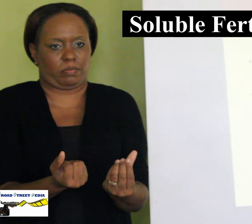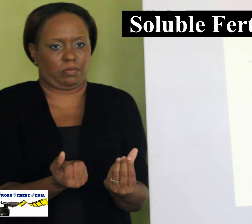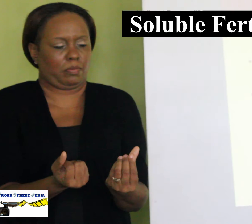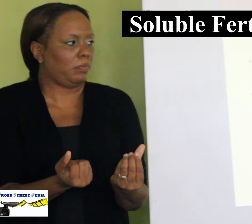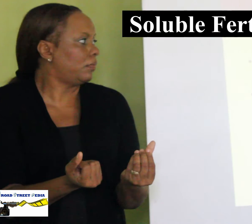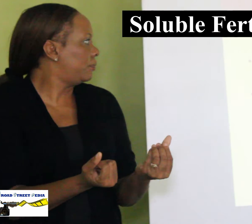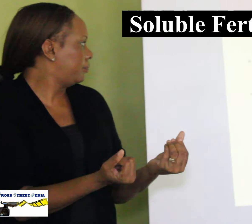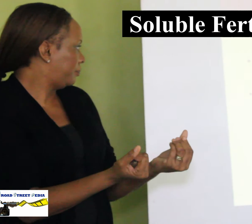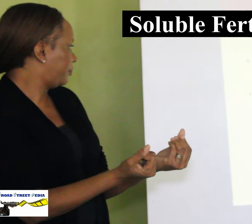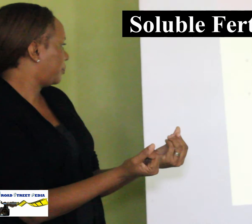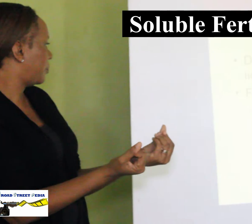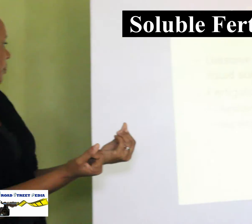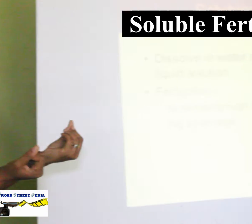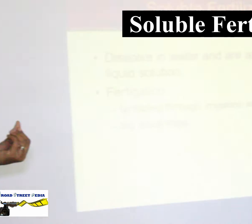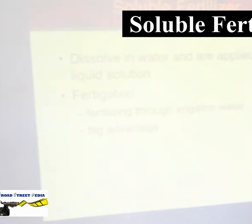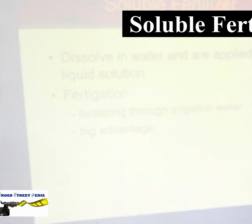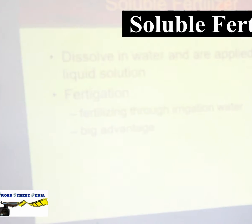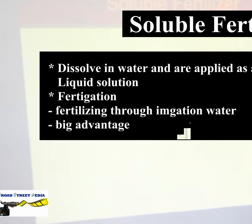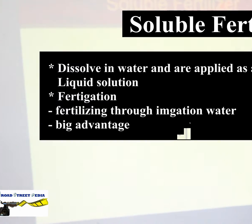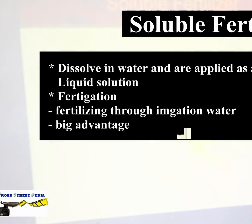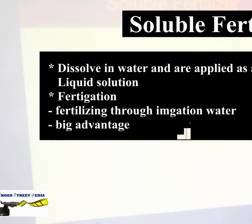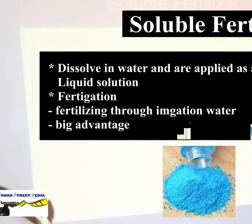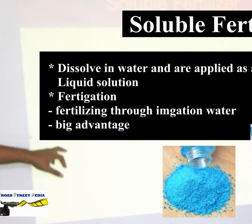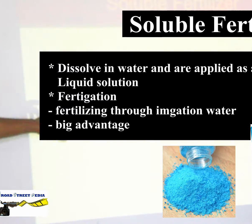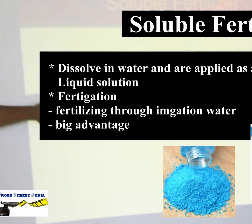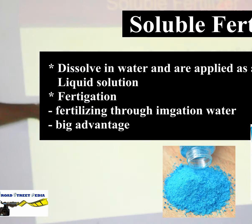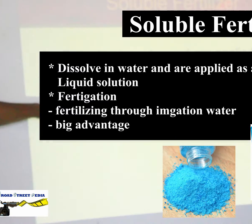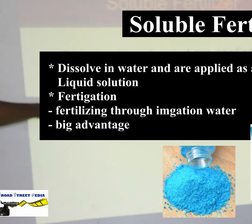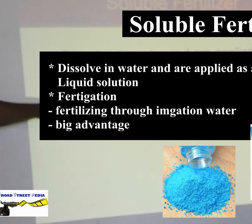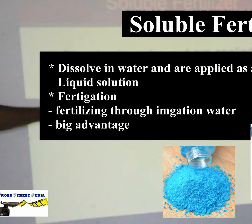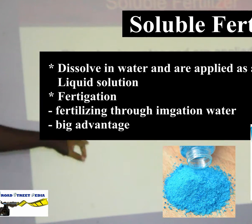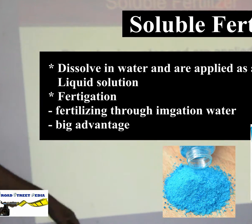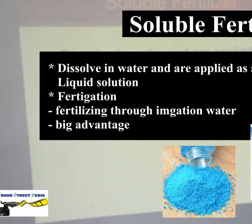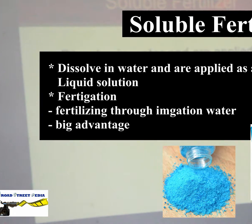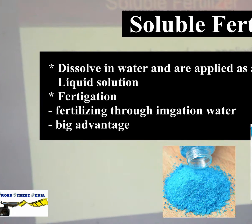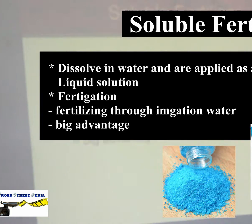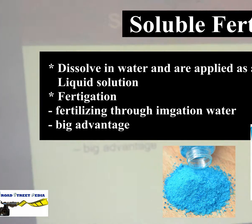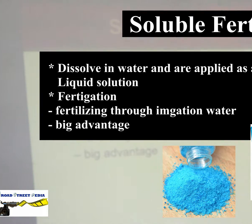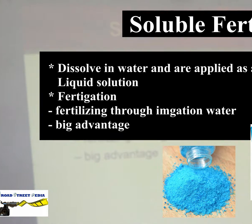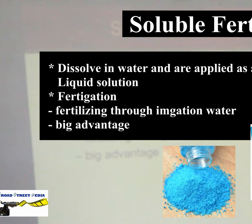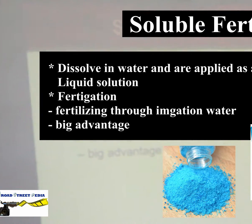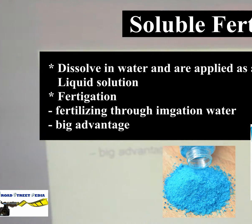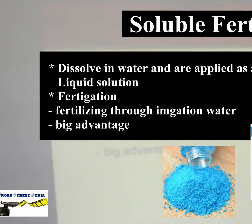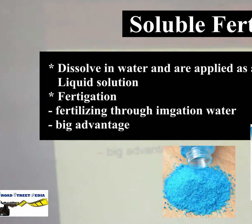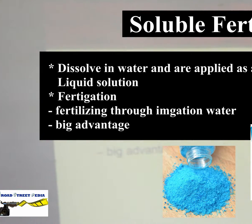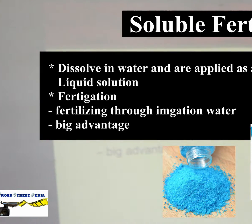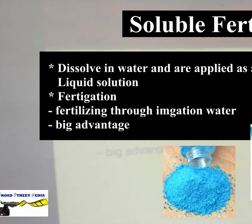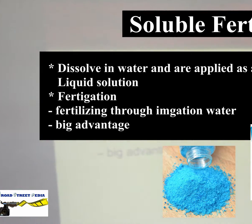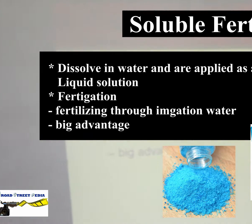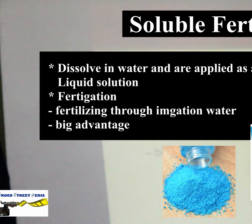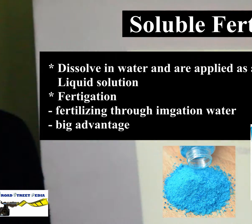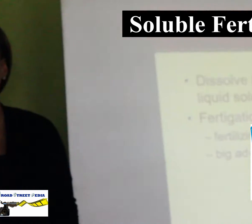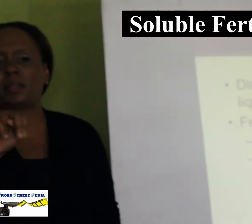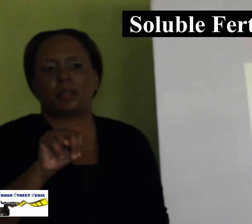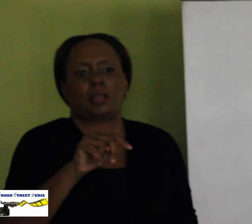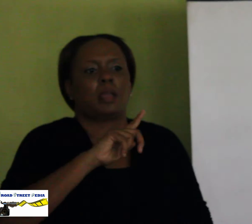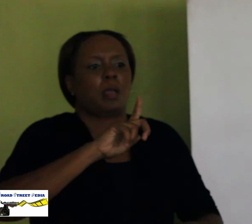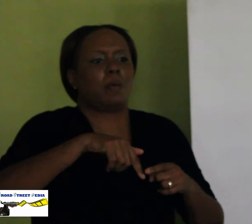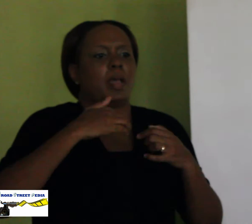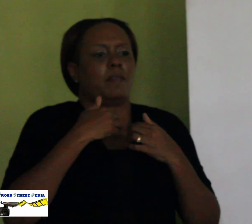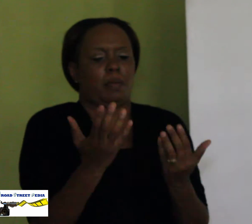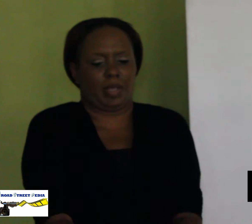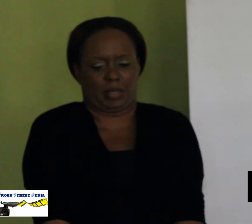something called fertigation. It can be a tank that we can use, that we dissolve the fertilizer, place it into the